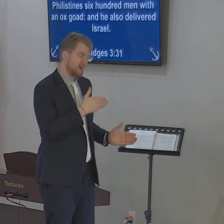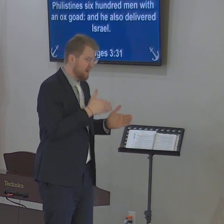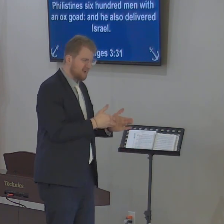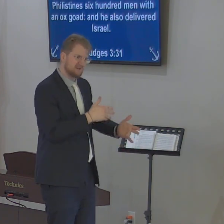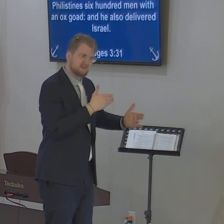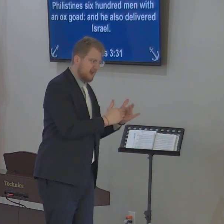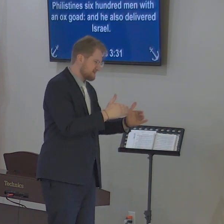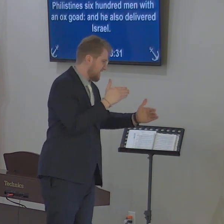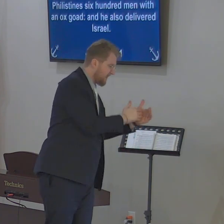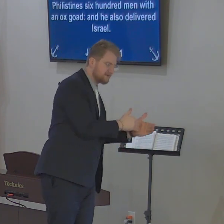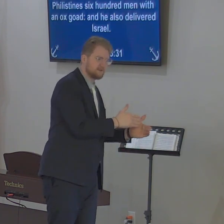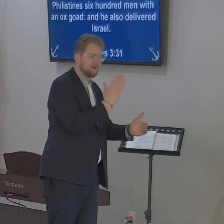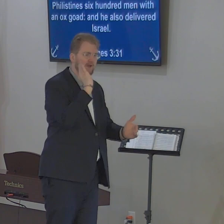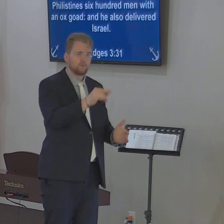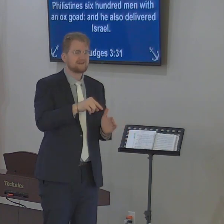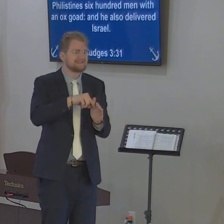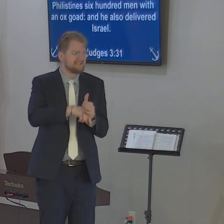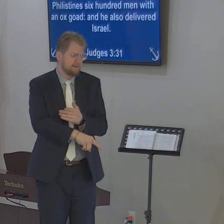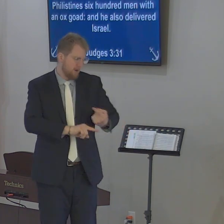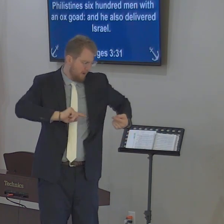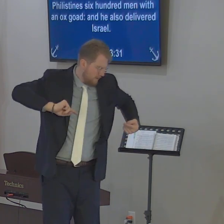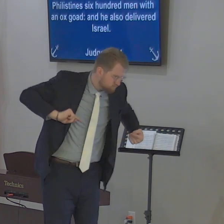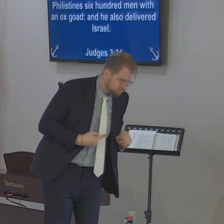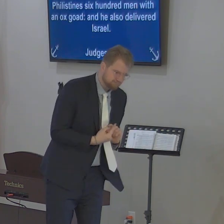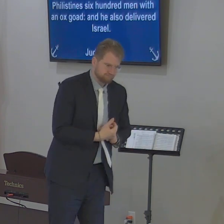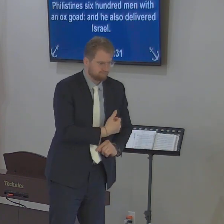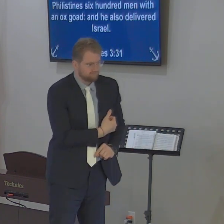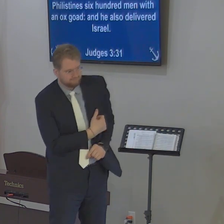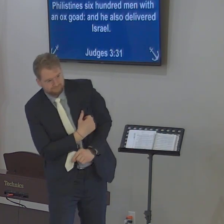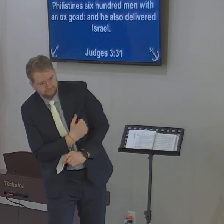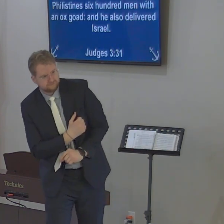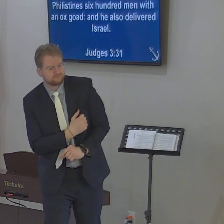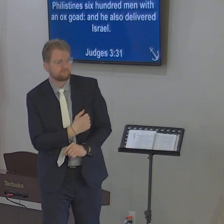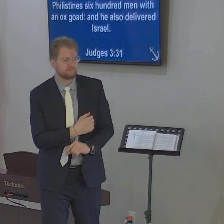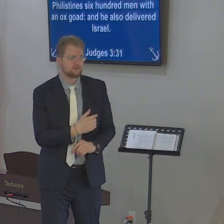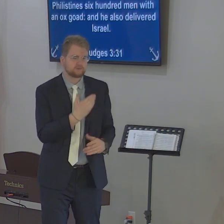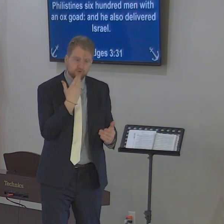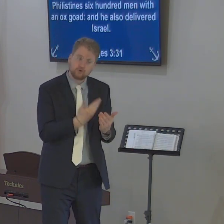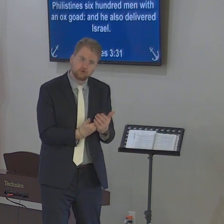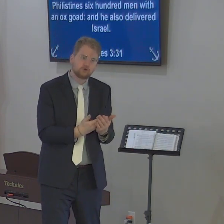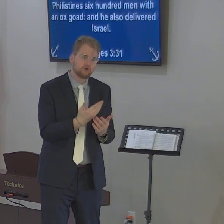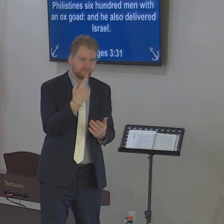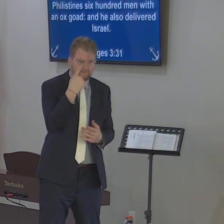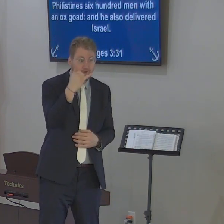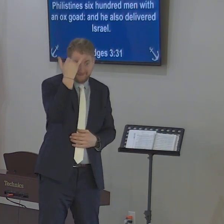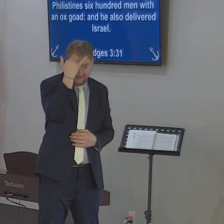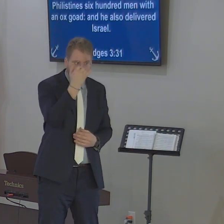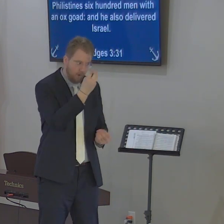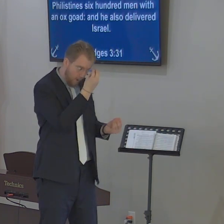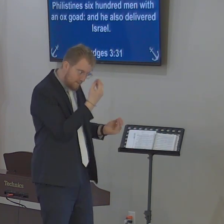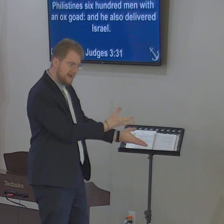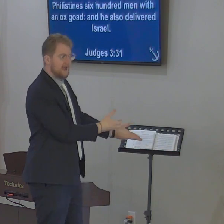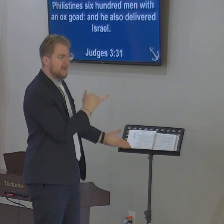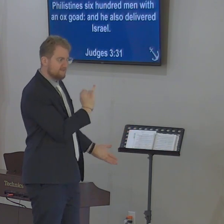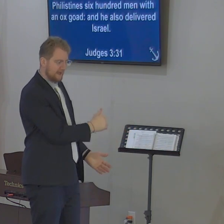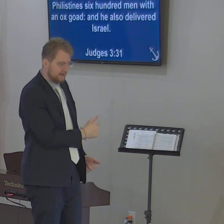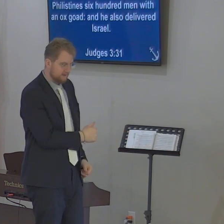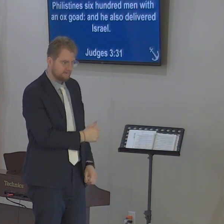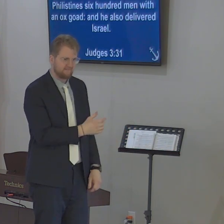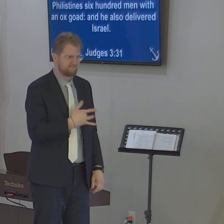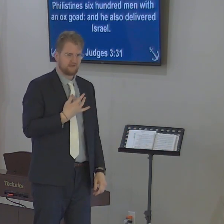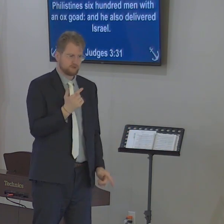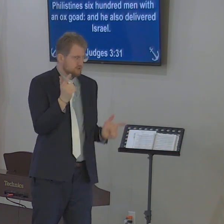and it would hurt them. So it would do the ox some good to adhere to the prick or the prod of the ox